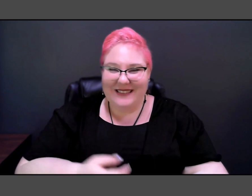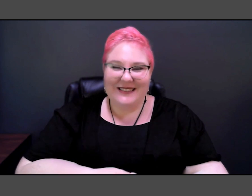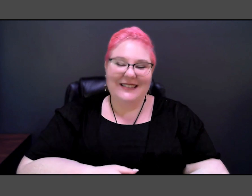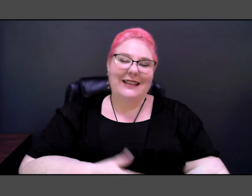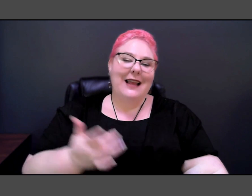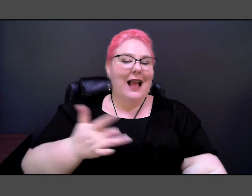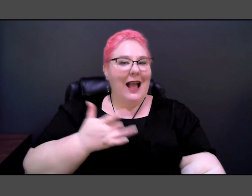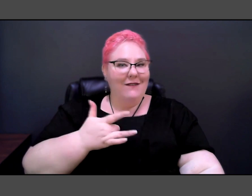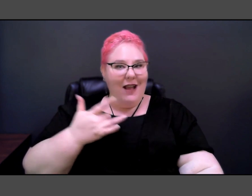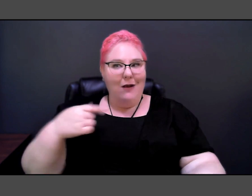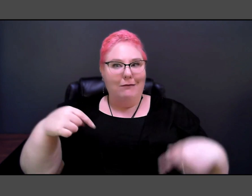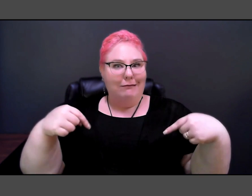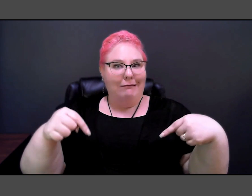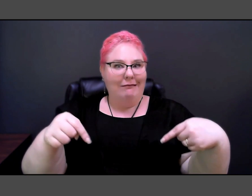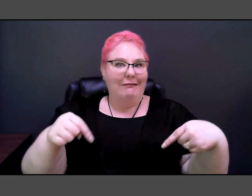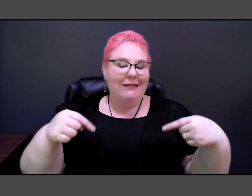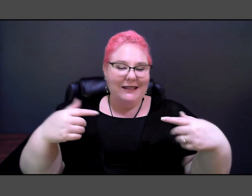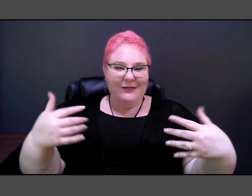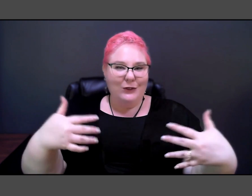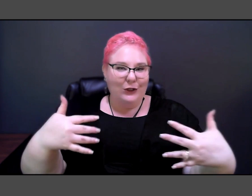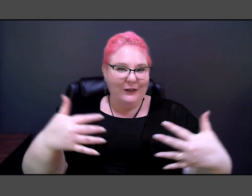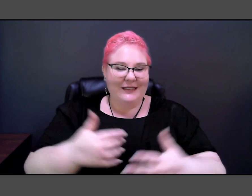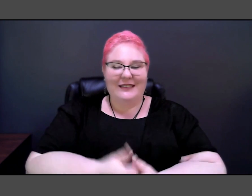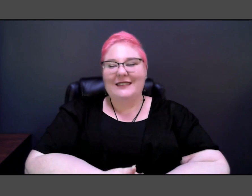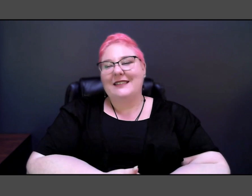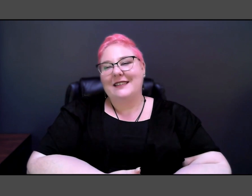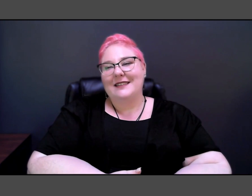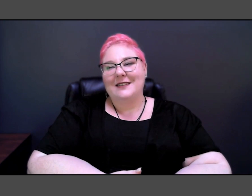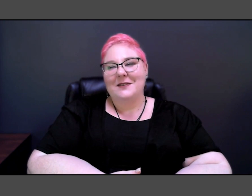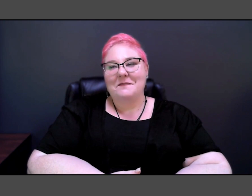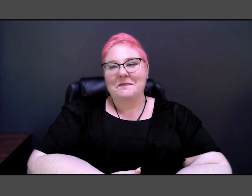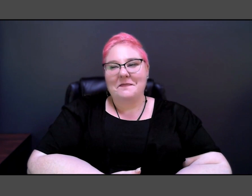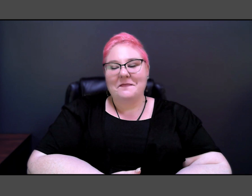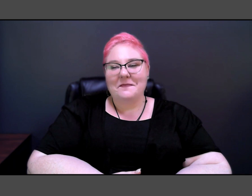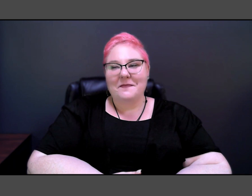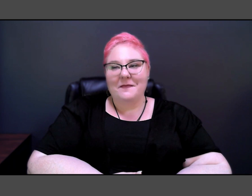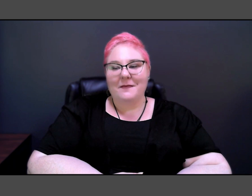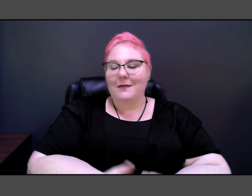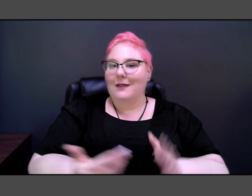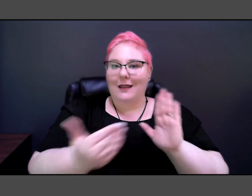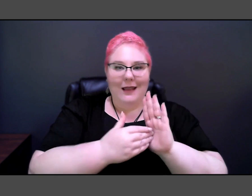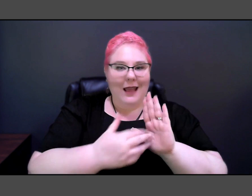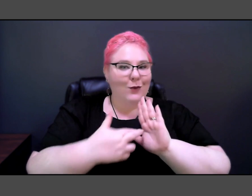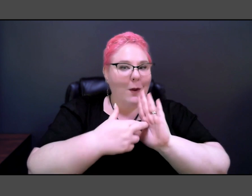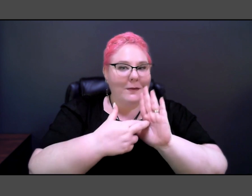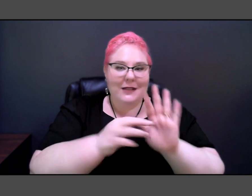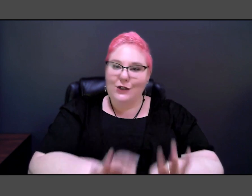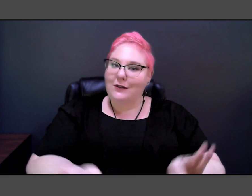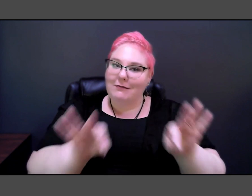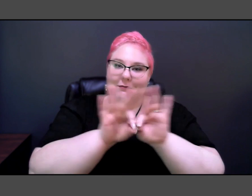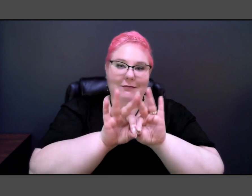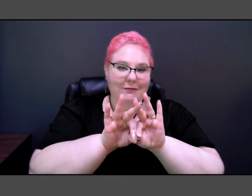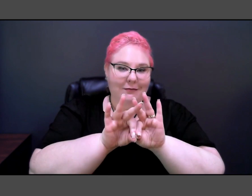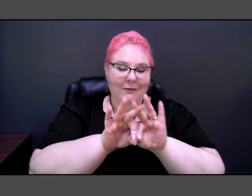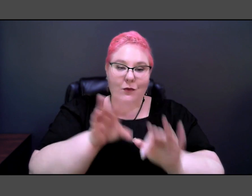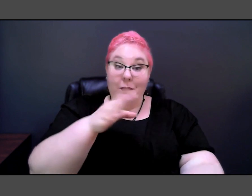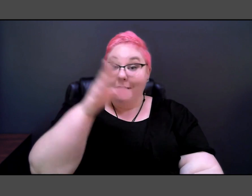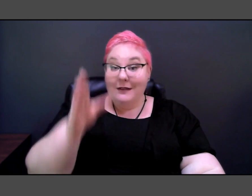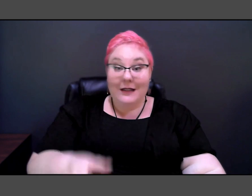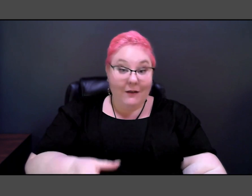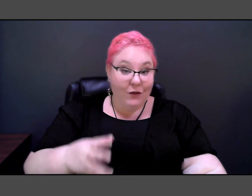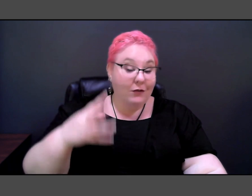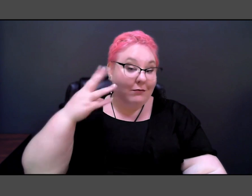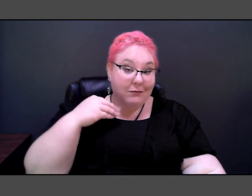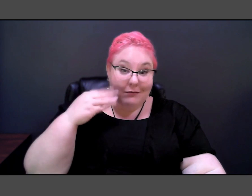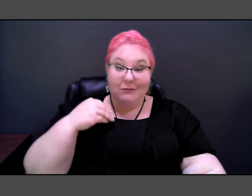it. But there again, representation matters. We'd never had a Native person,